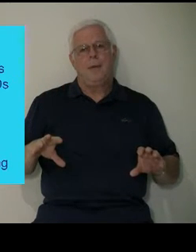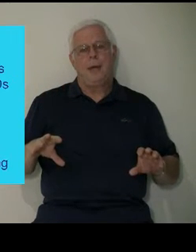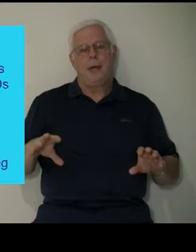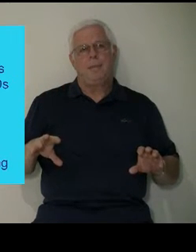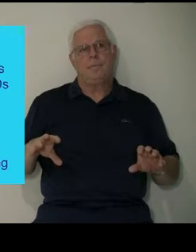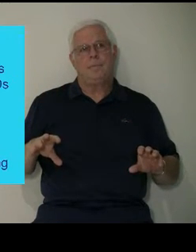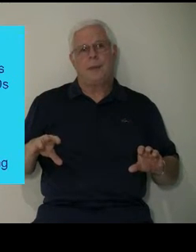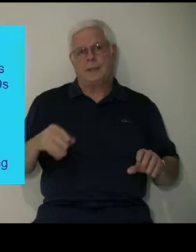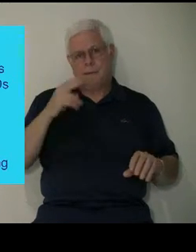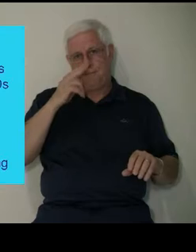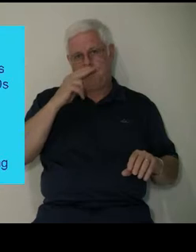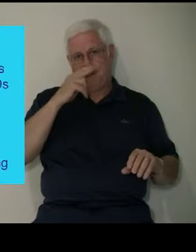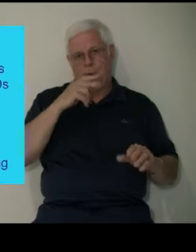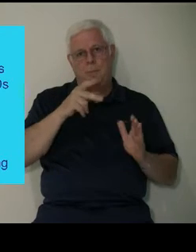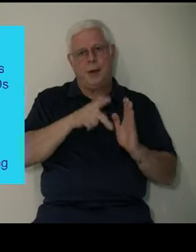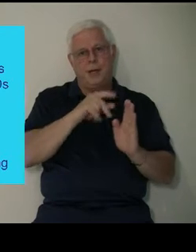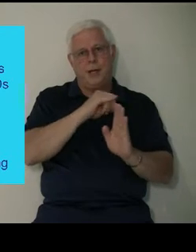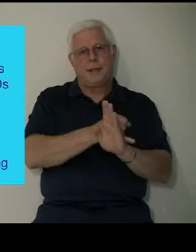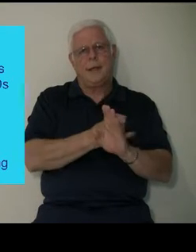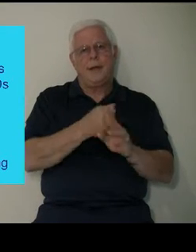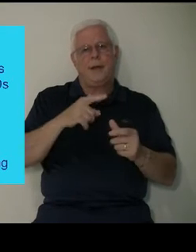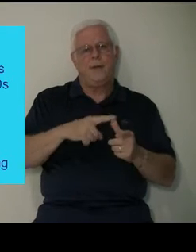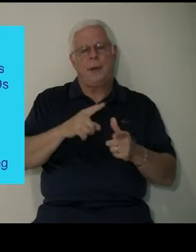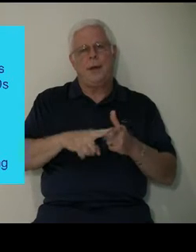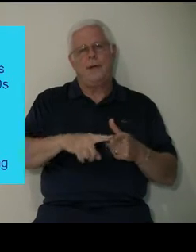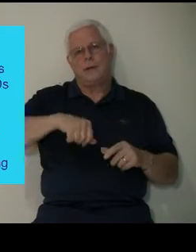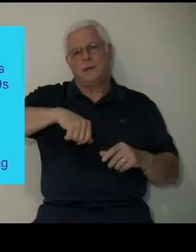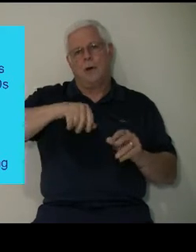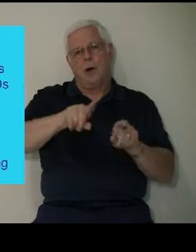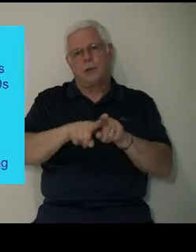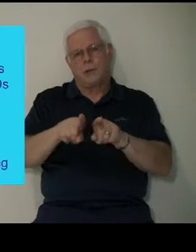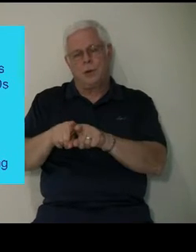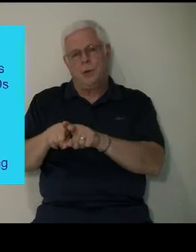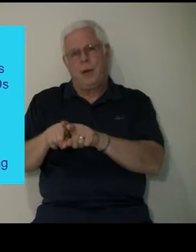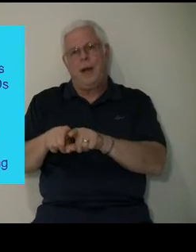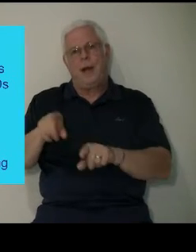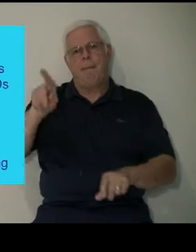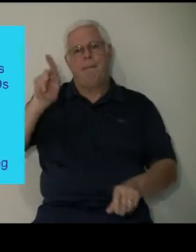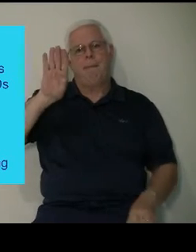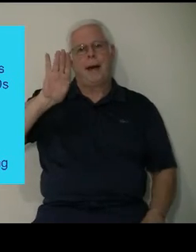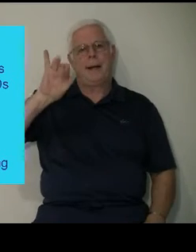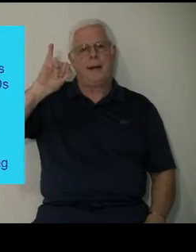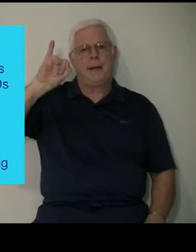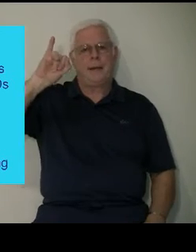and that's a fun project. And then there's also a binary